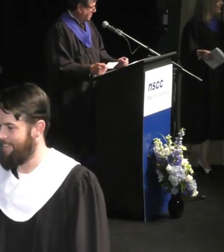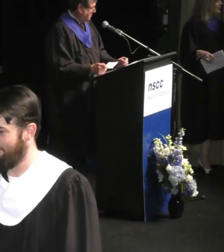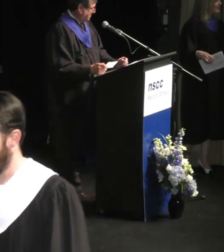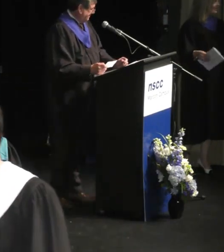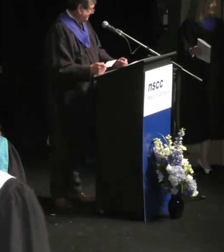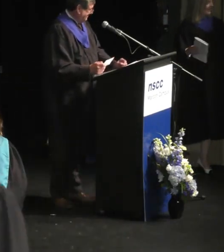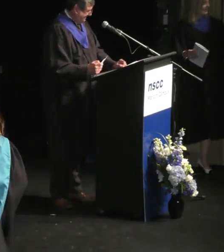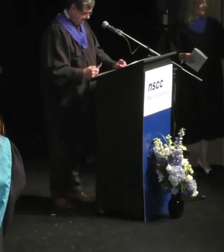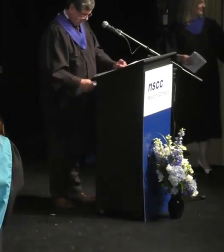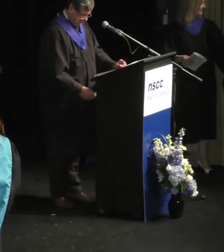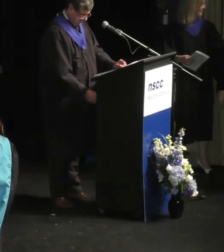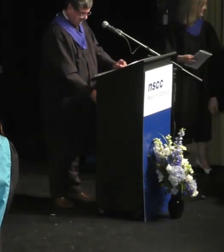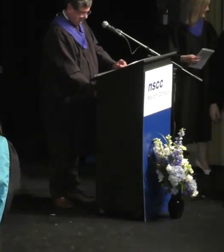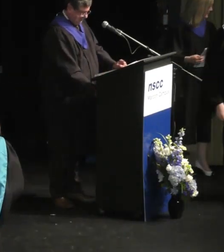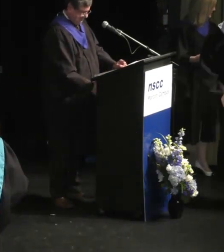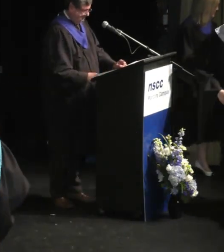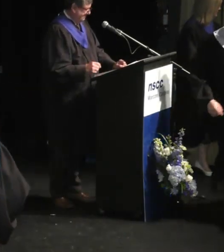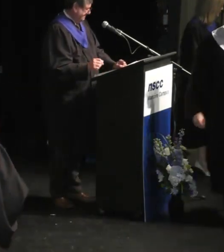Michael Martin.